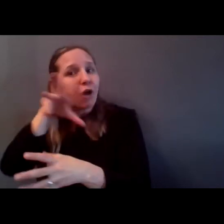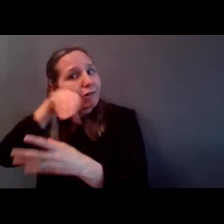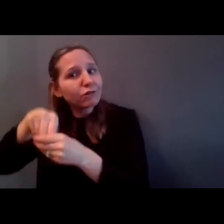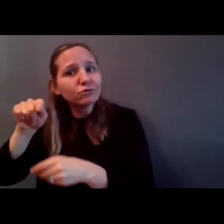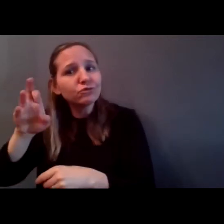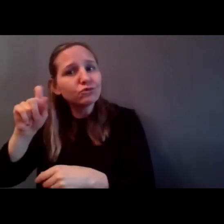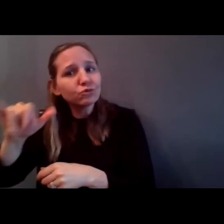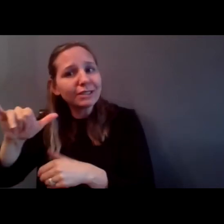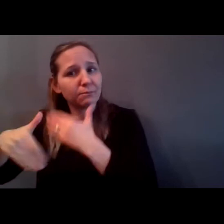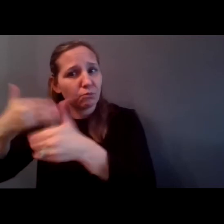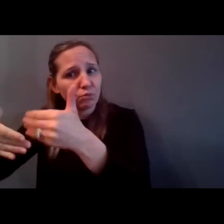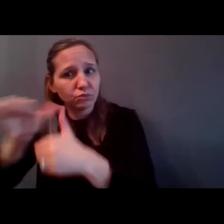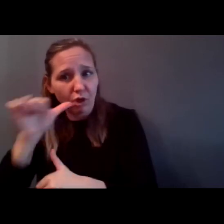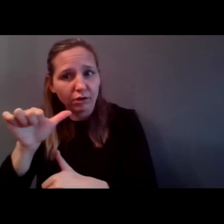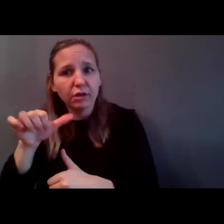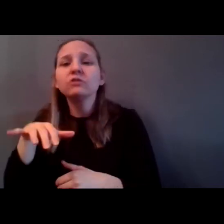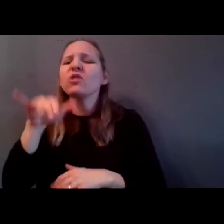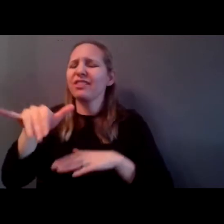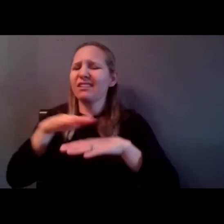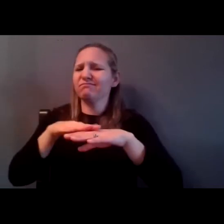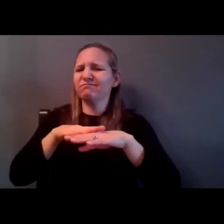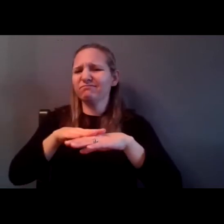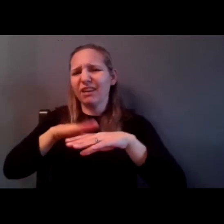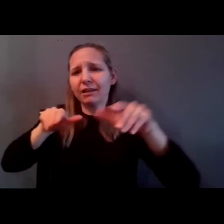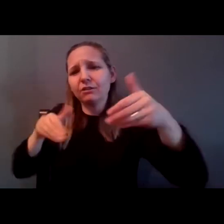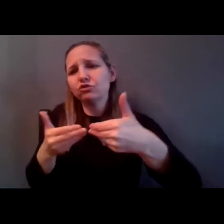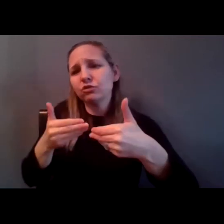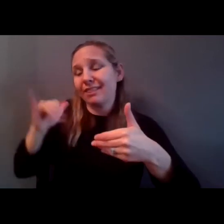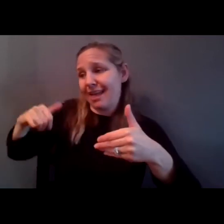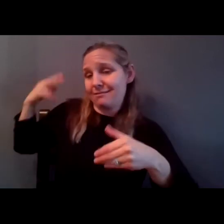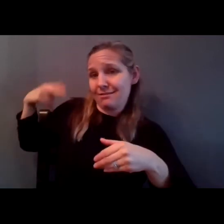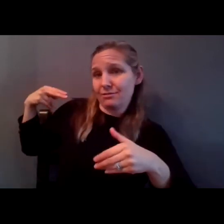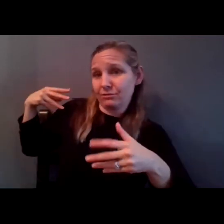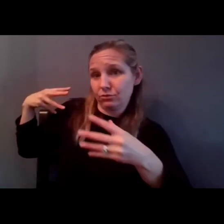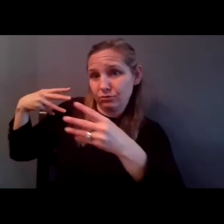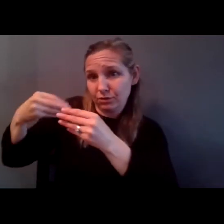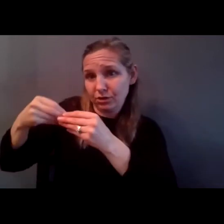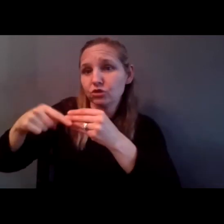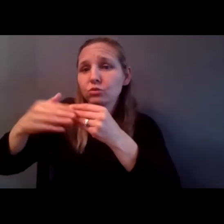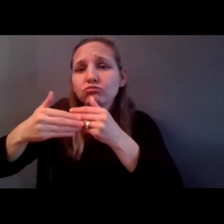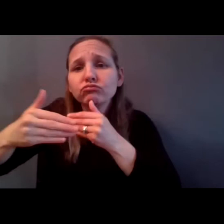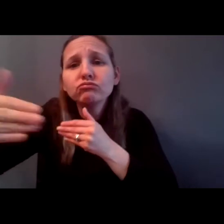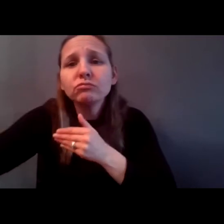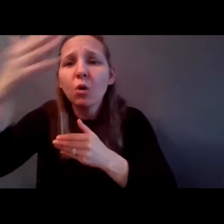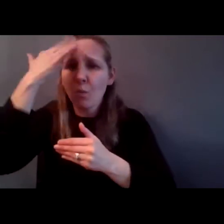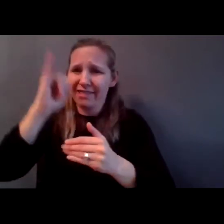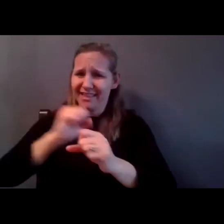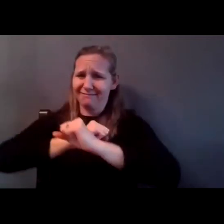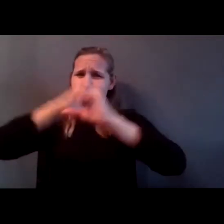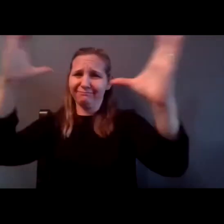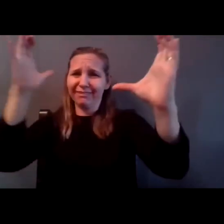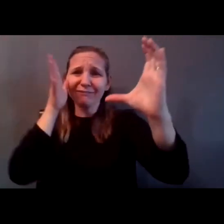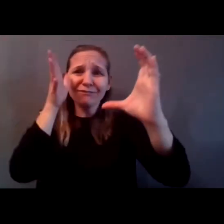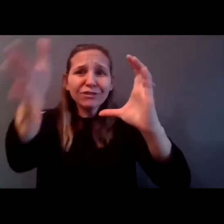of my introduction of you know, where we came from and where we're going. In order to build that bright future, I wanted to build